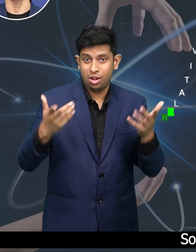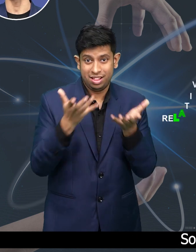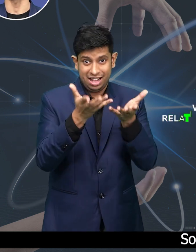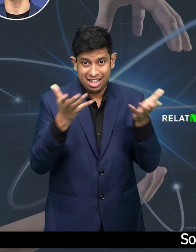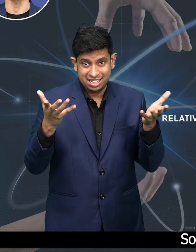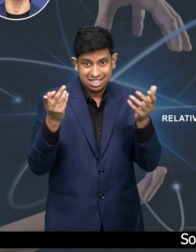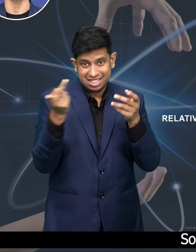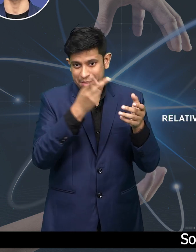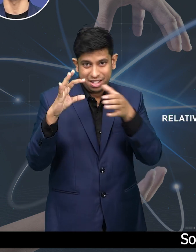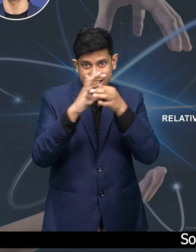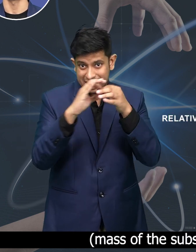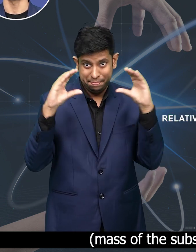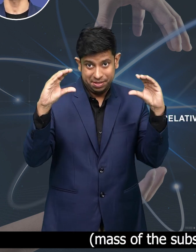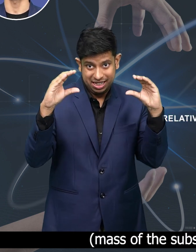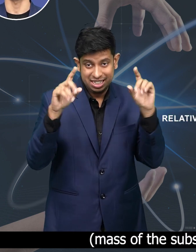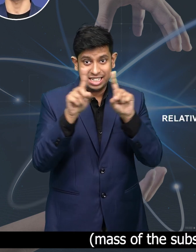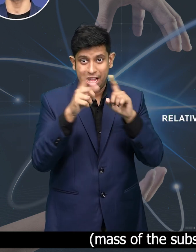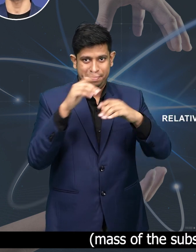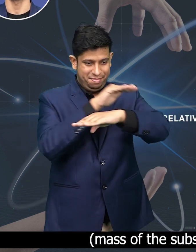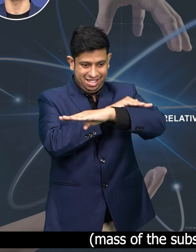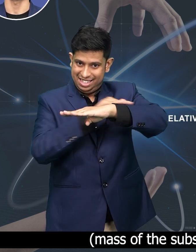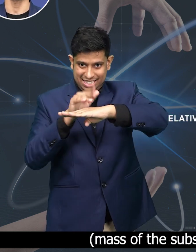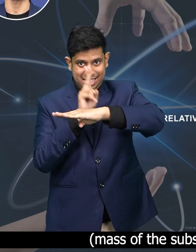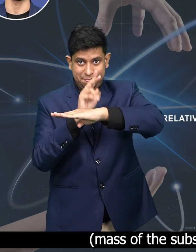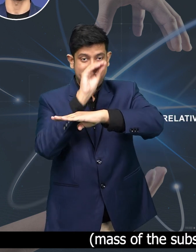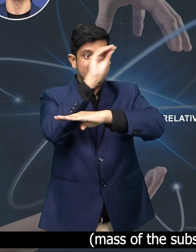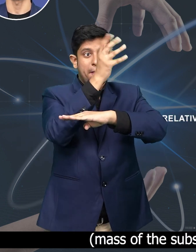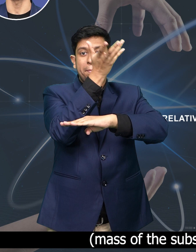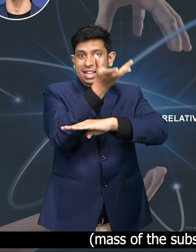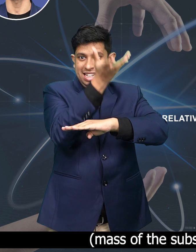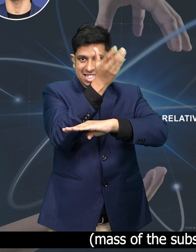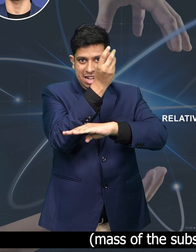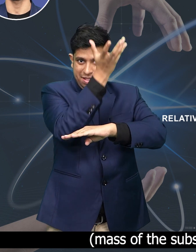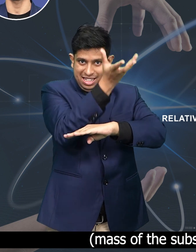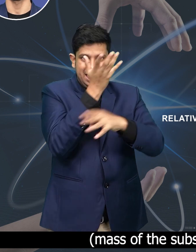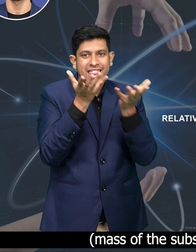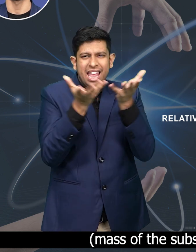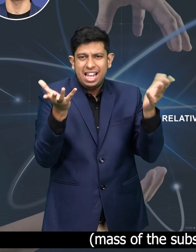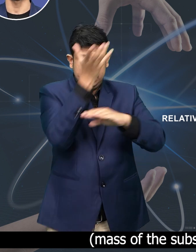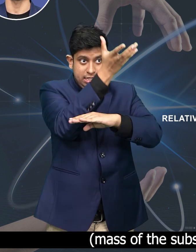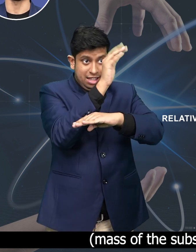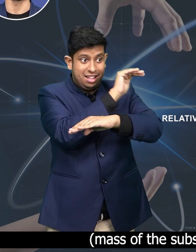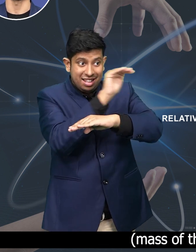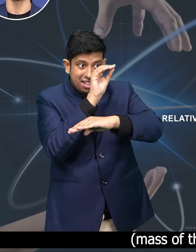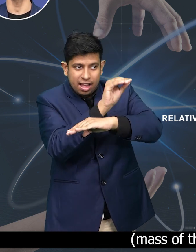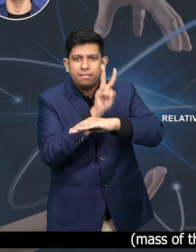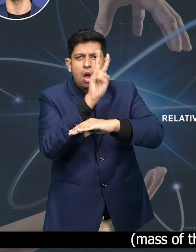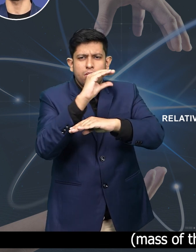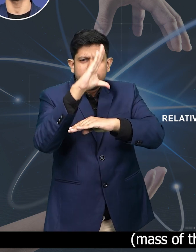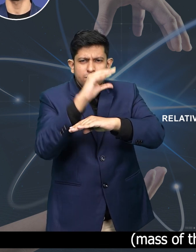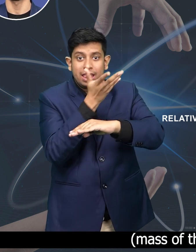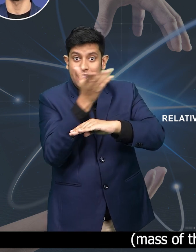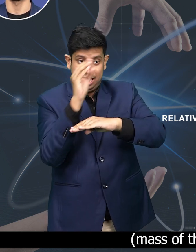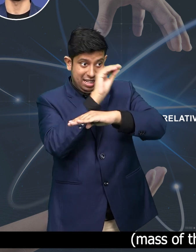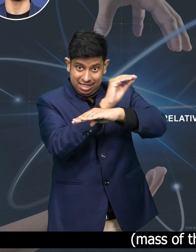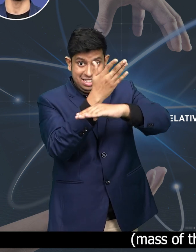So relative density equals to mass of the substance divided by volume of the substance divided by mass of the